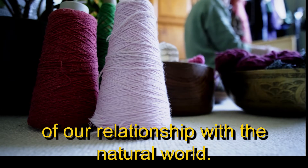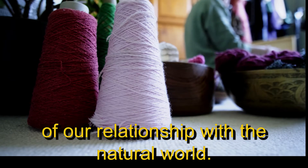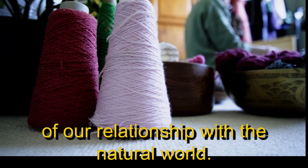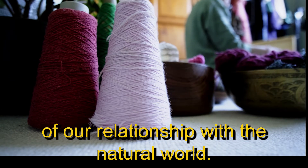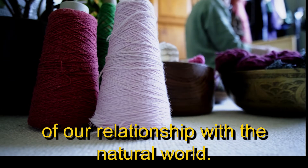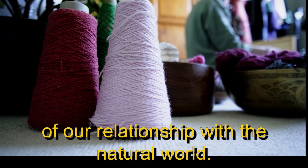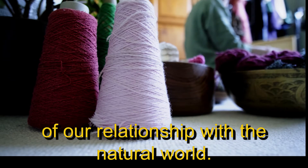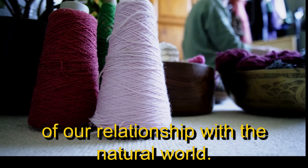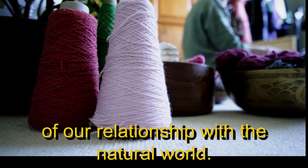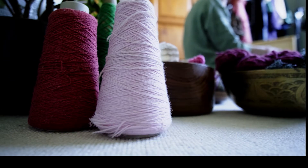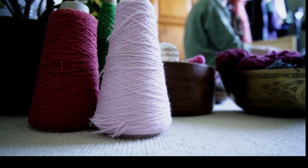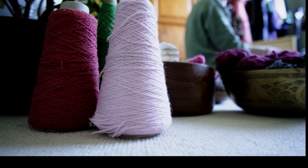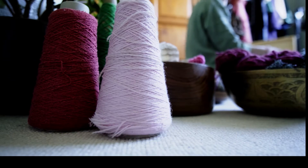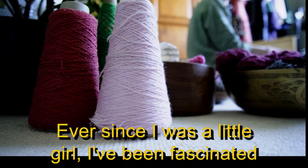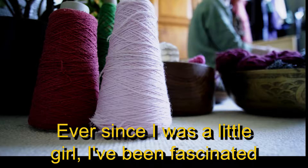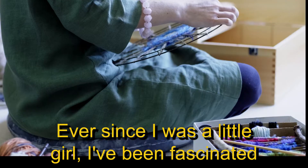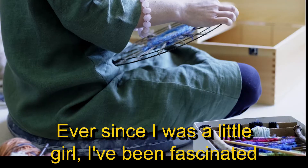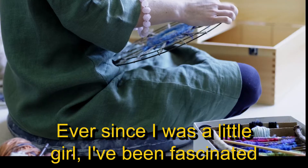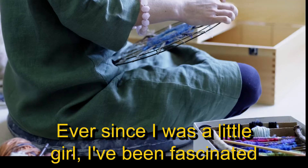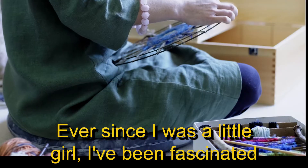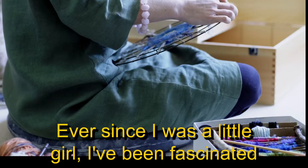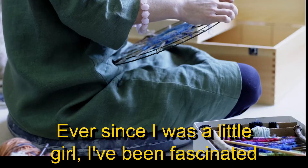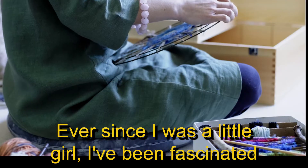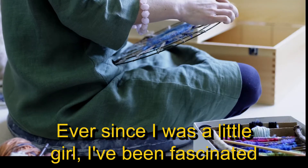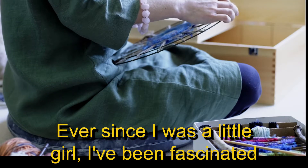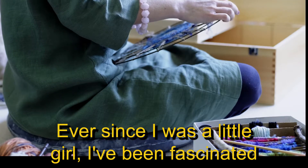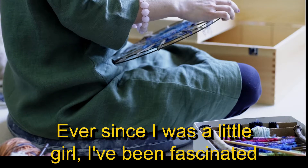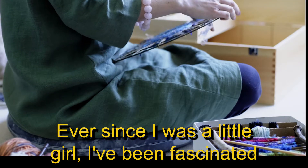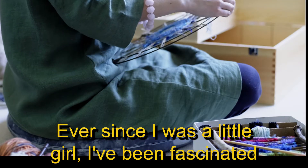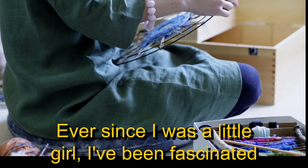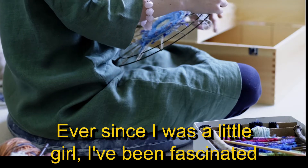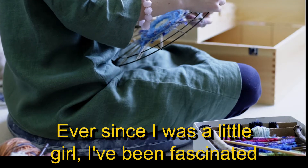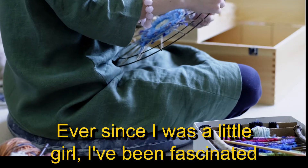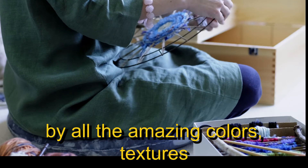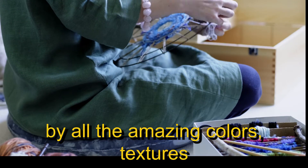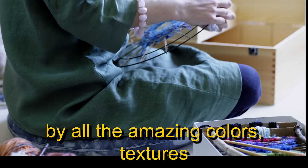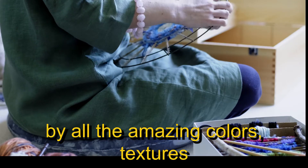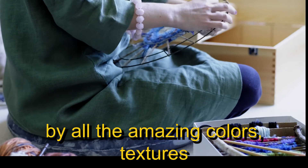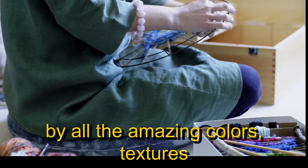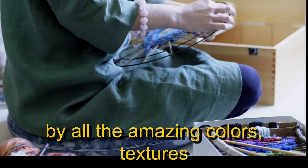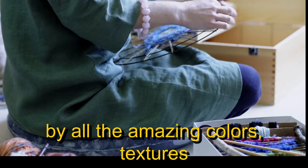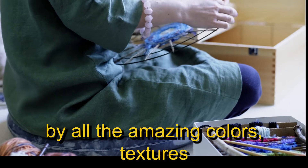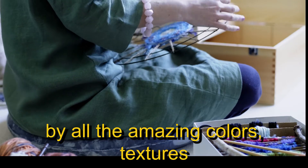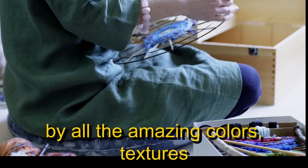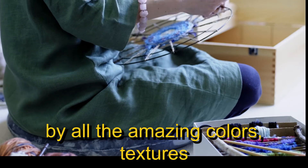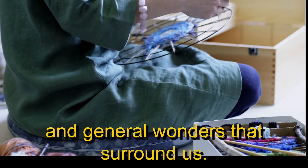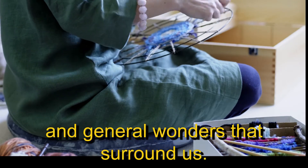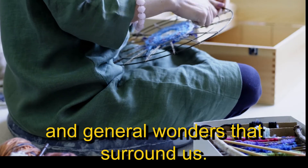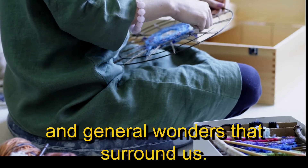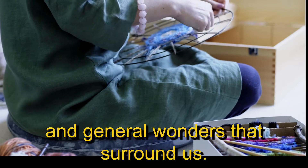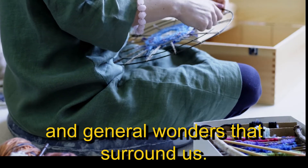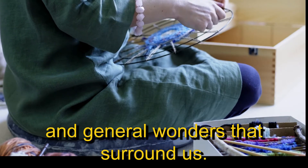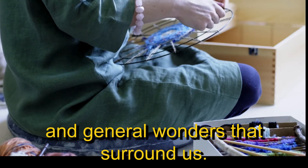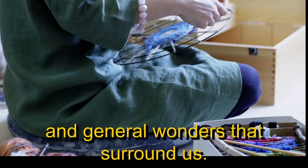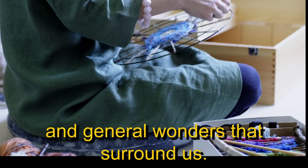world. Ever since I was a little girl, I've been fascinated by all the amazing colours, textures and general wonders that surround